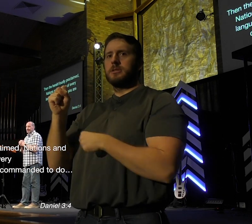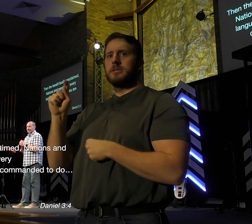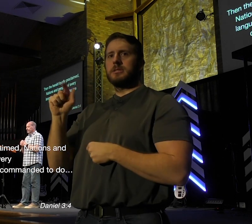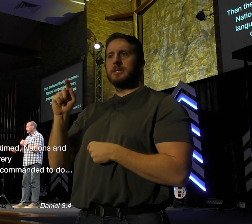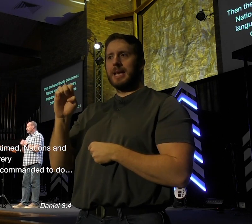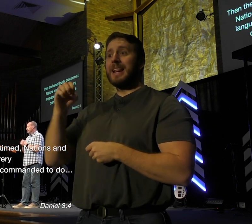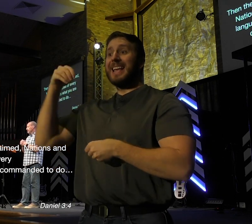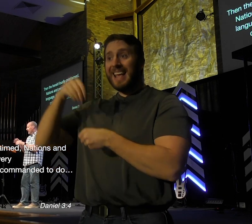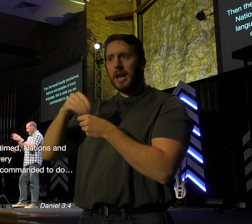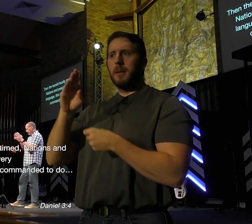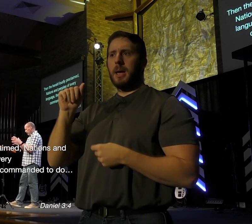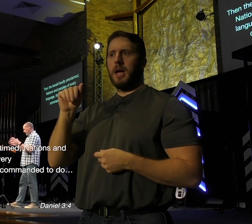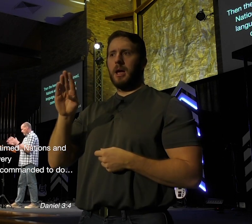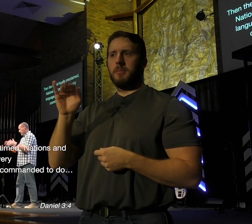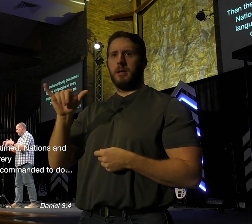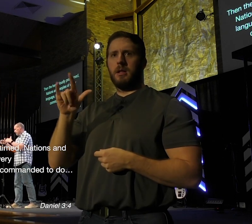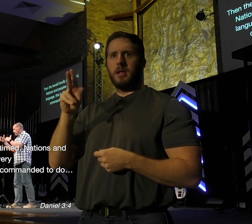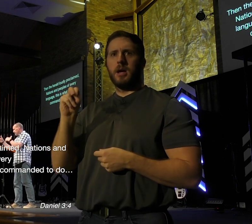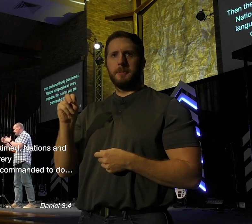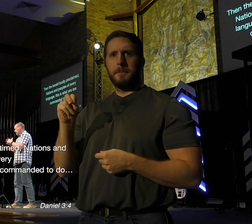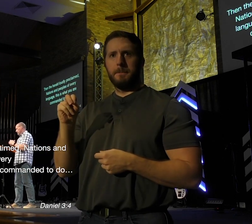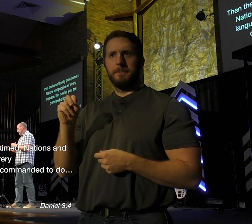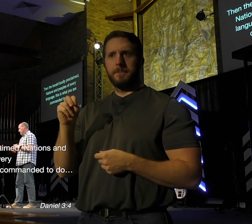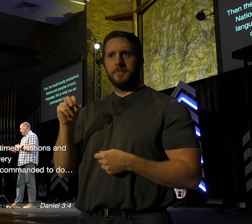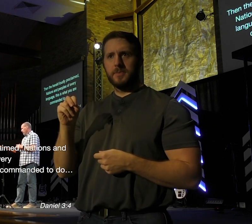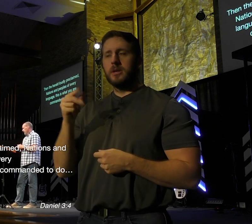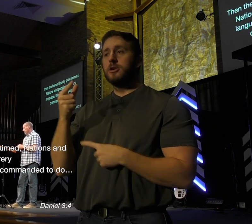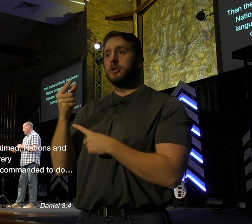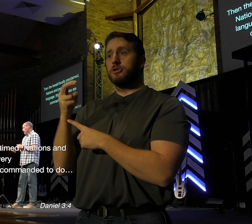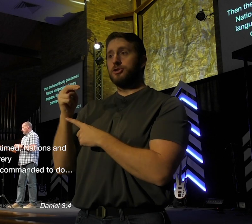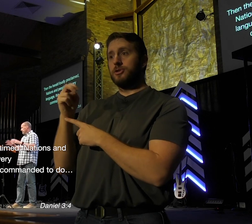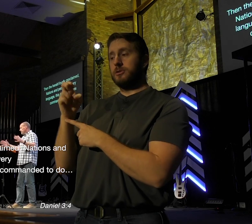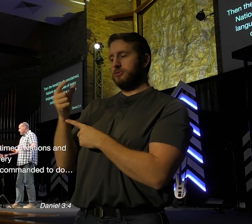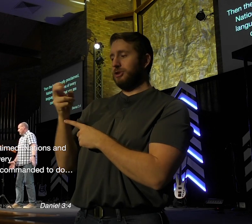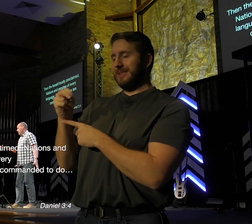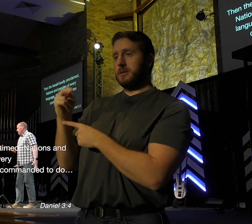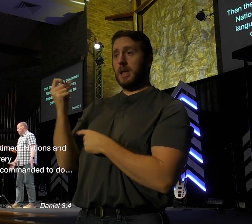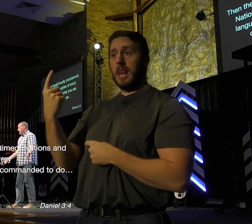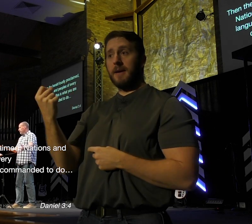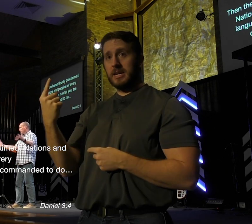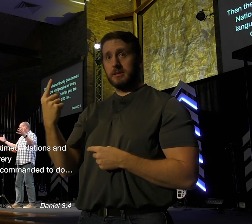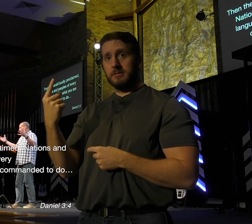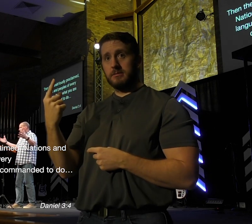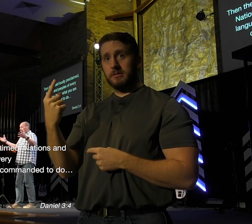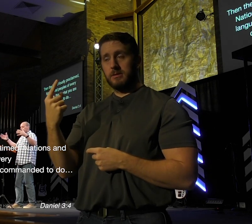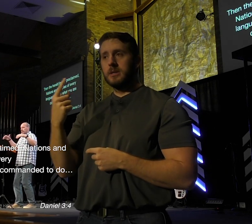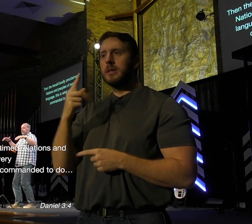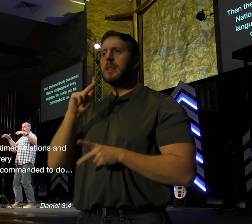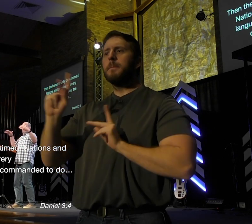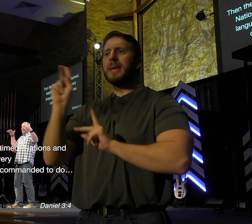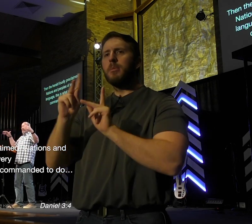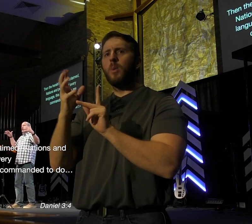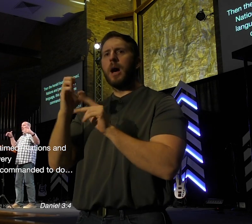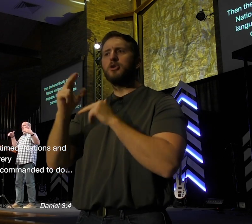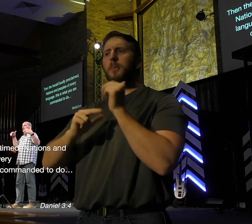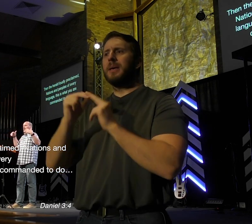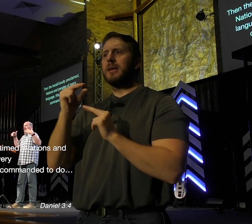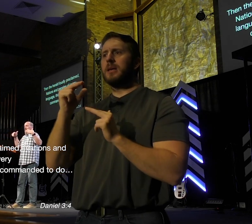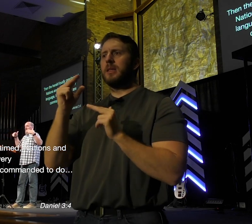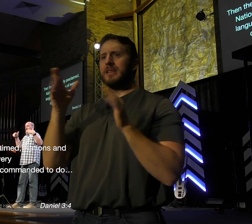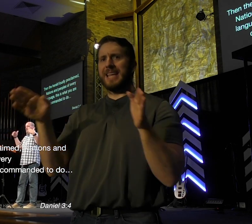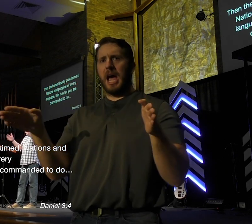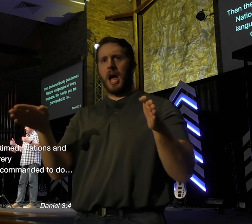in Babylon. And from that, eventually Genesis 11, you see that the people want to build this